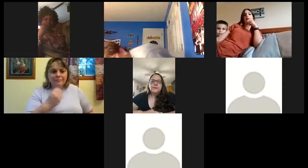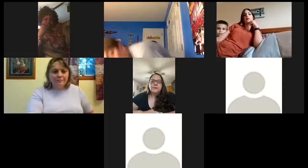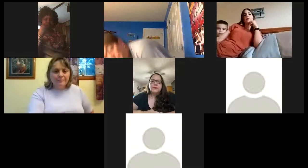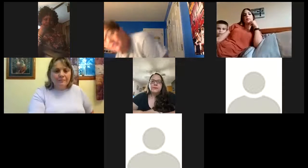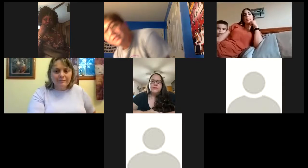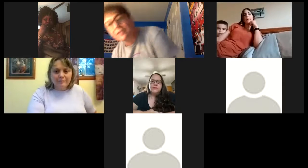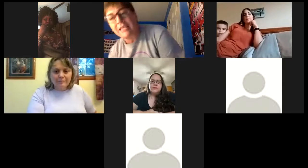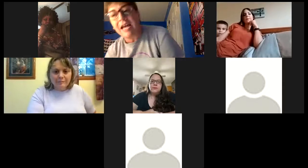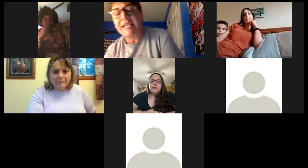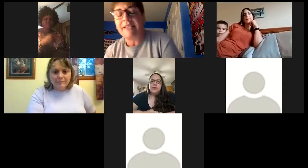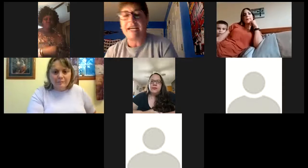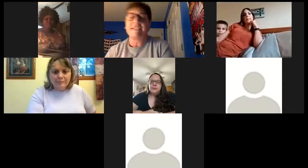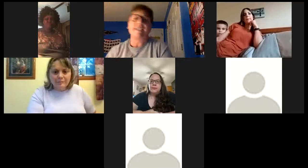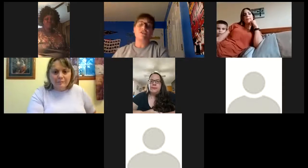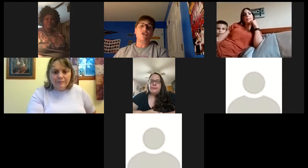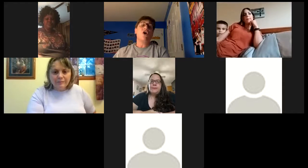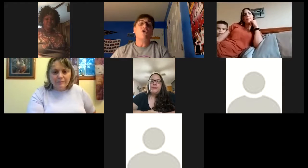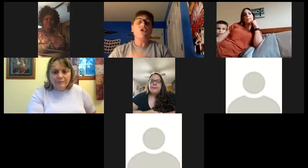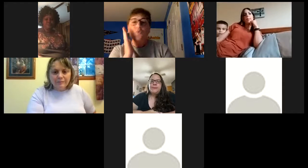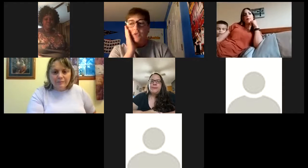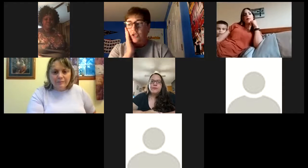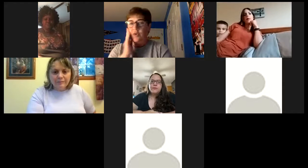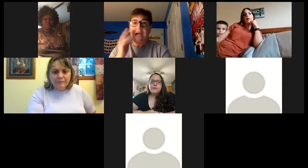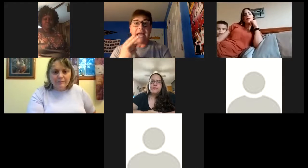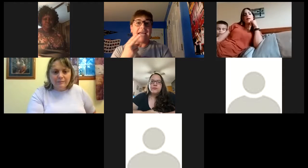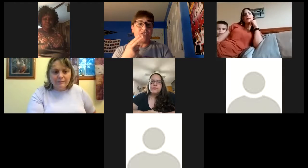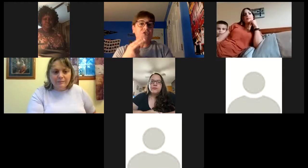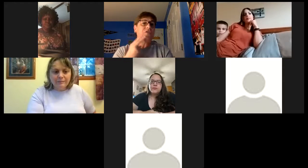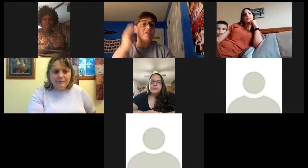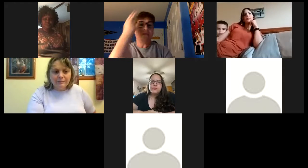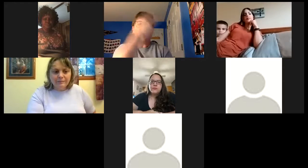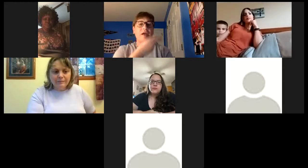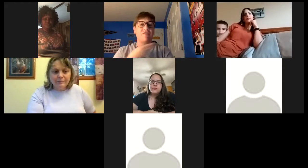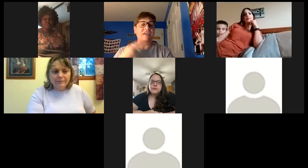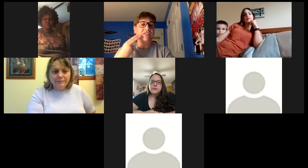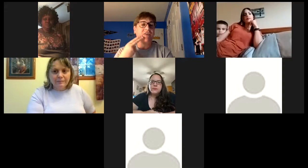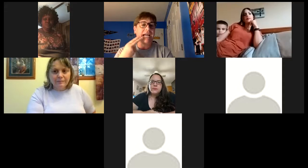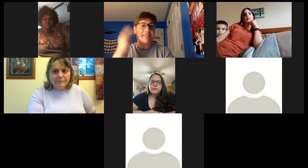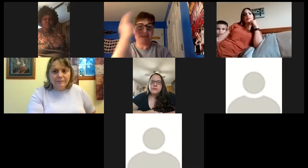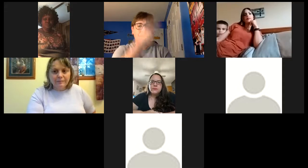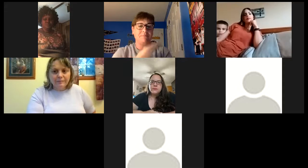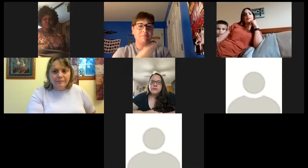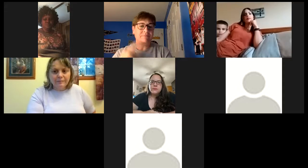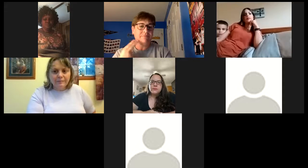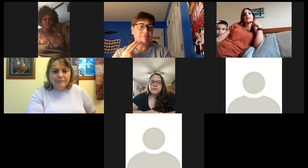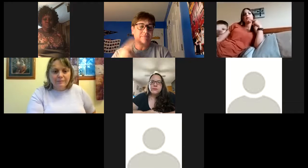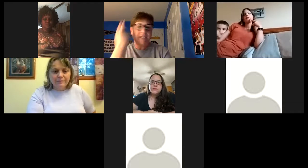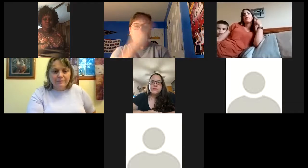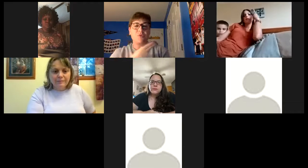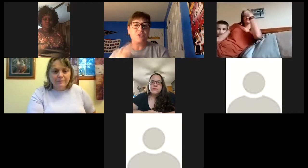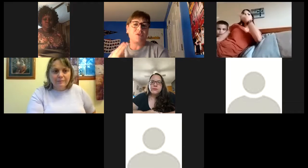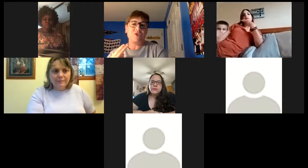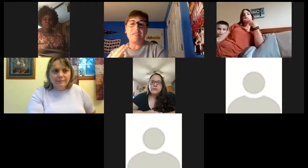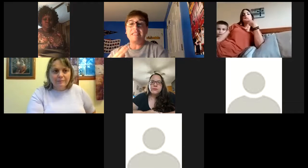doing signing exact English, you would do an H around the face for handsome,